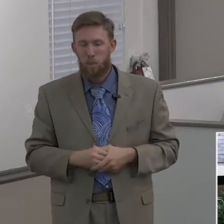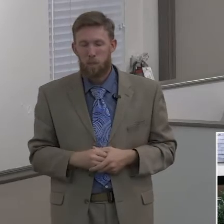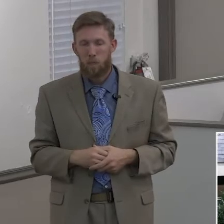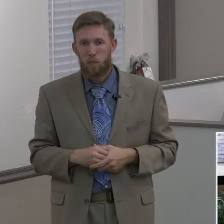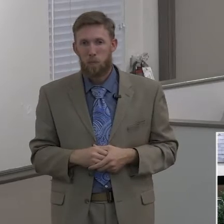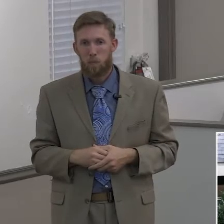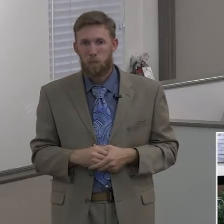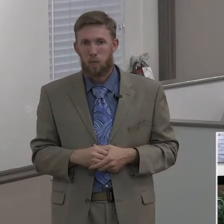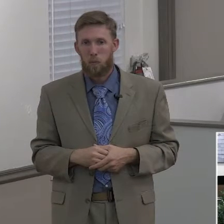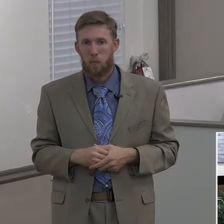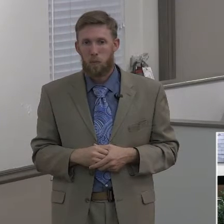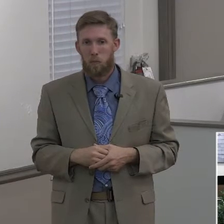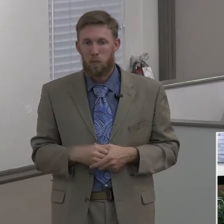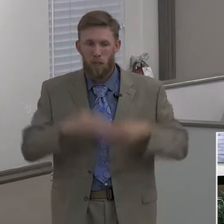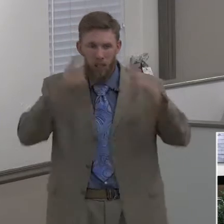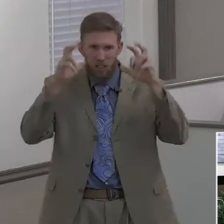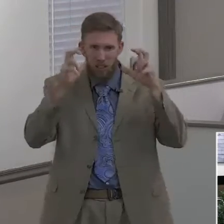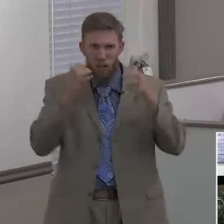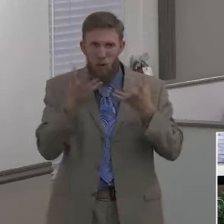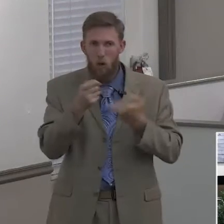Satan wants you to be frustrated.